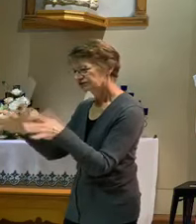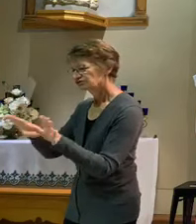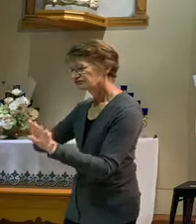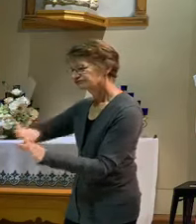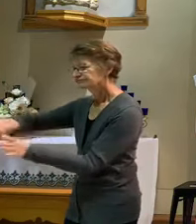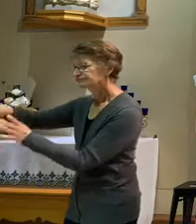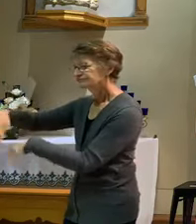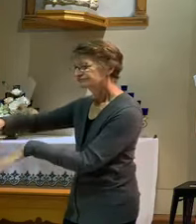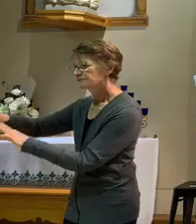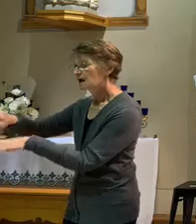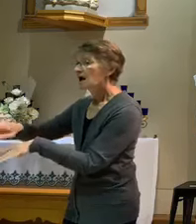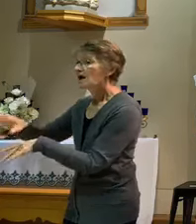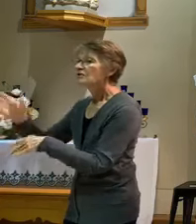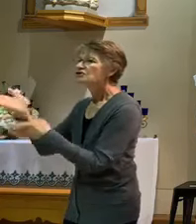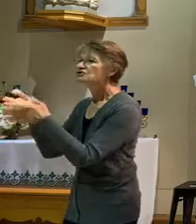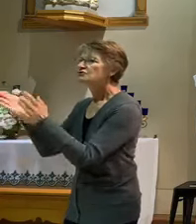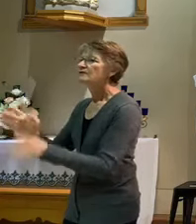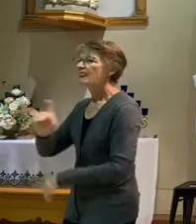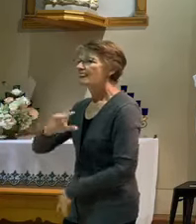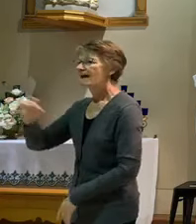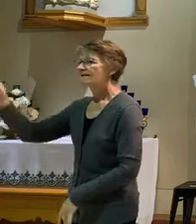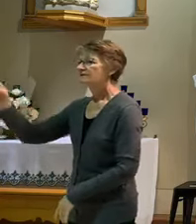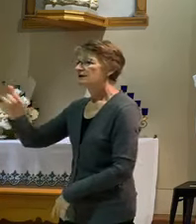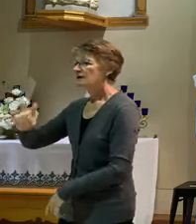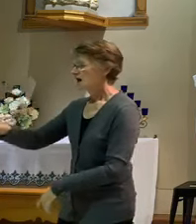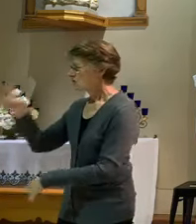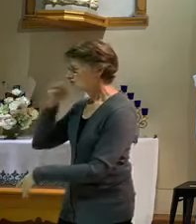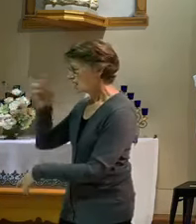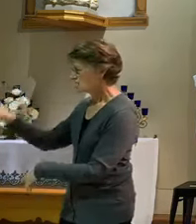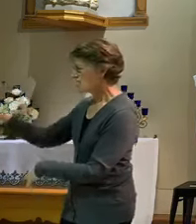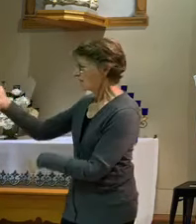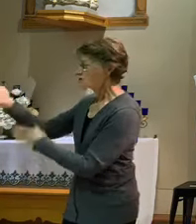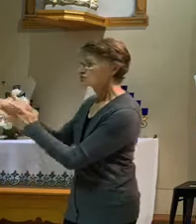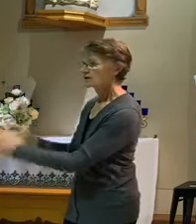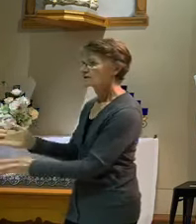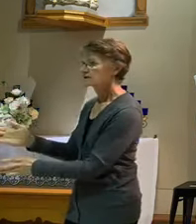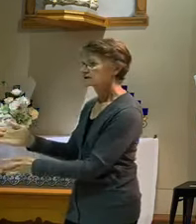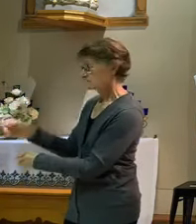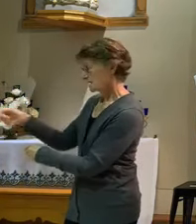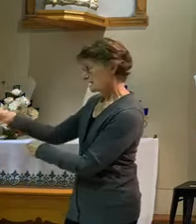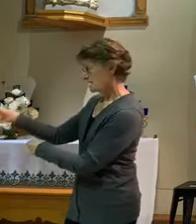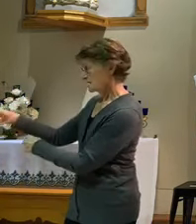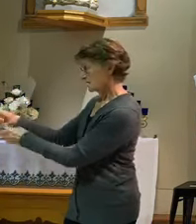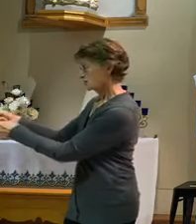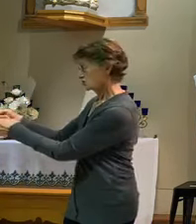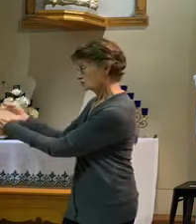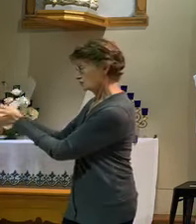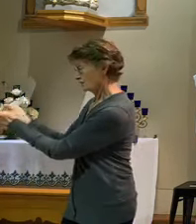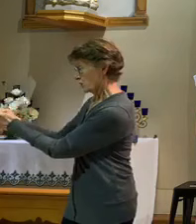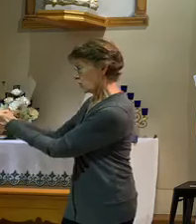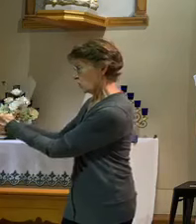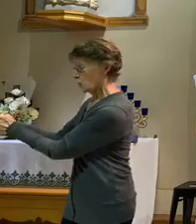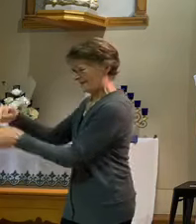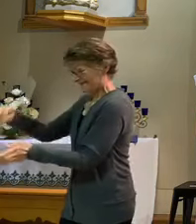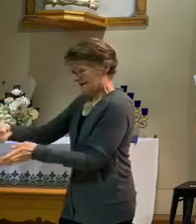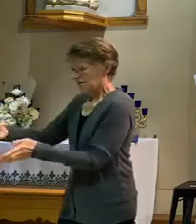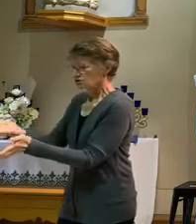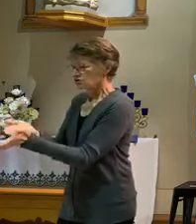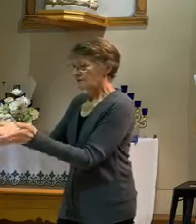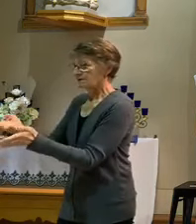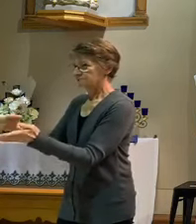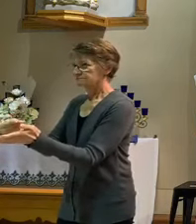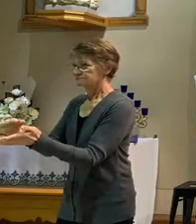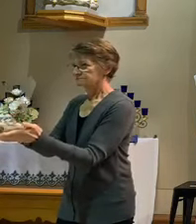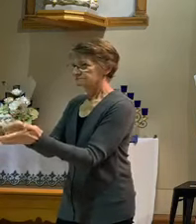When the servant had left, he found one of his fellow servants who owed much smaller amount